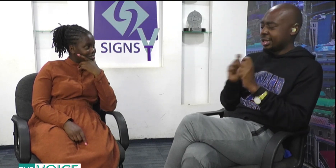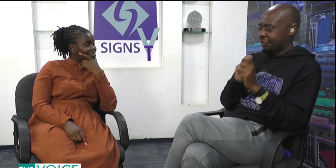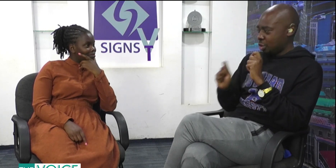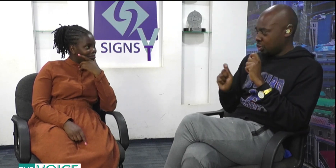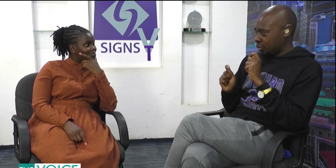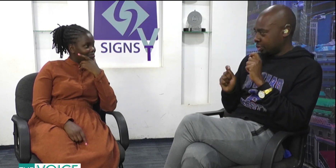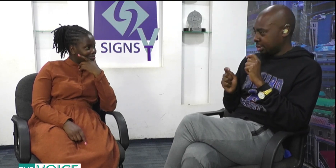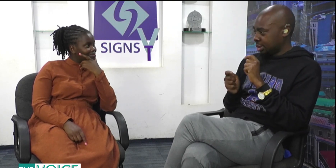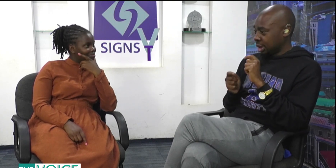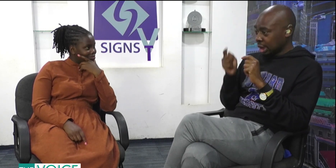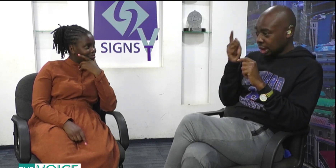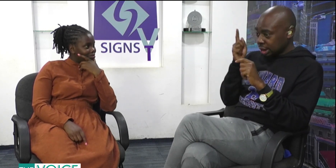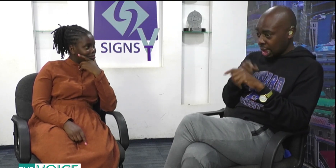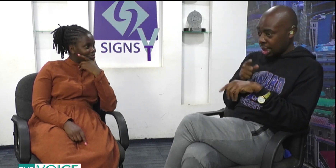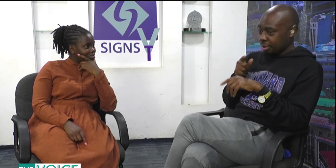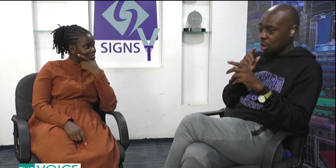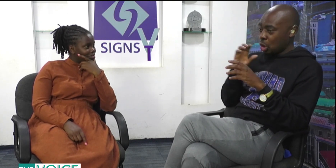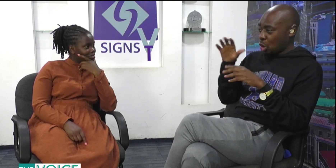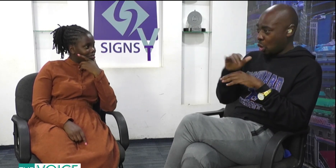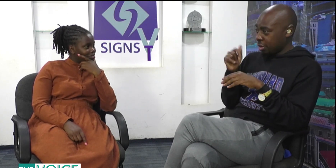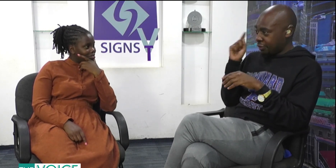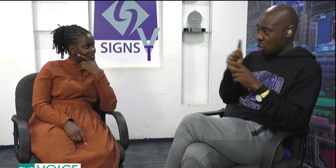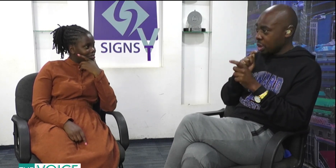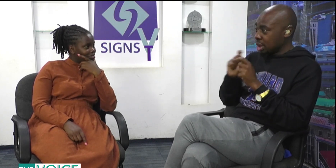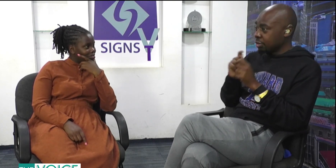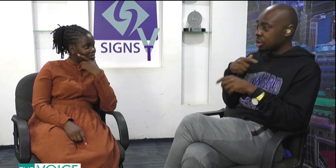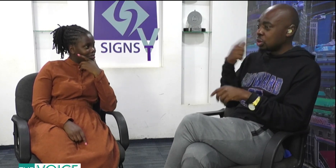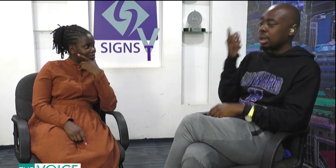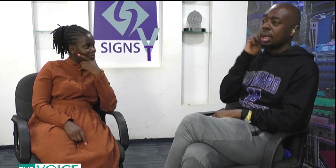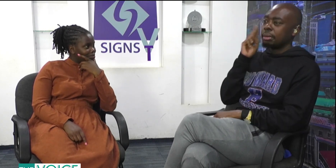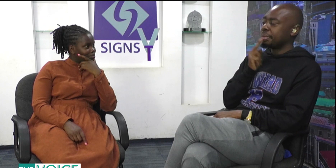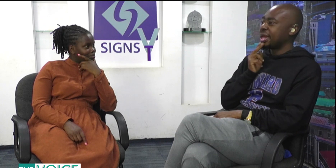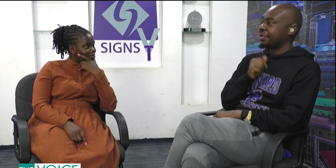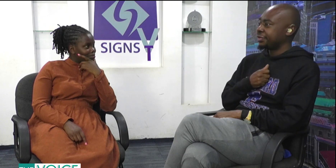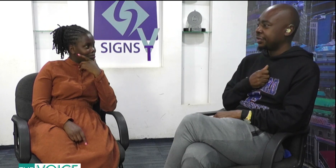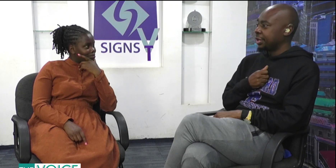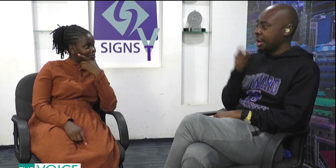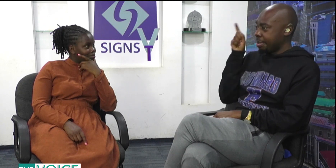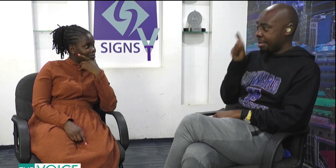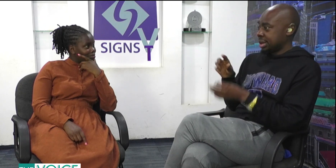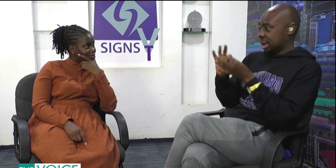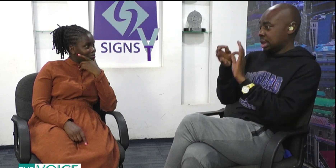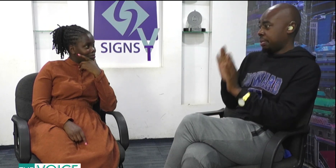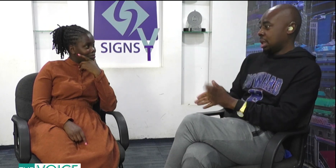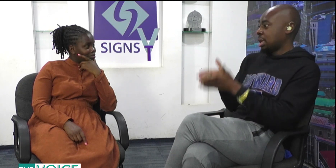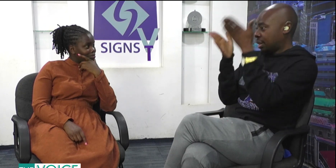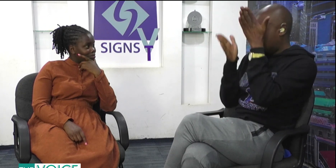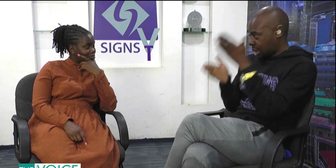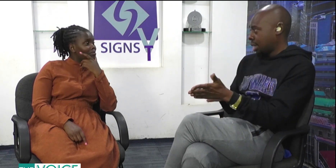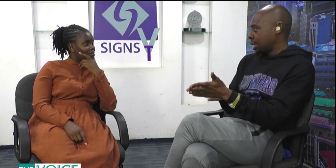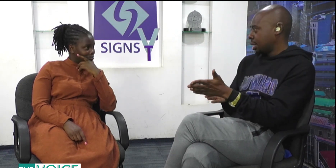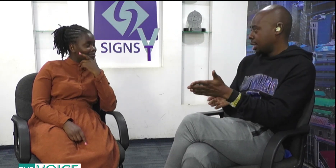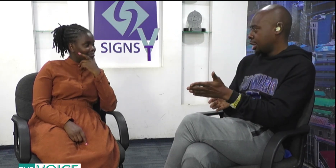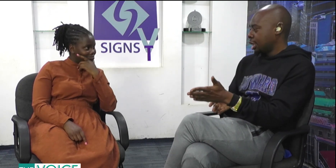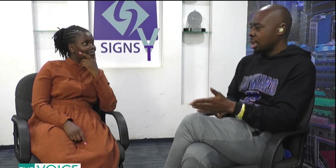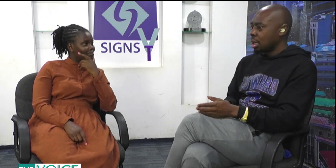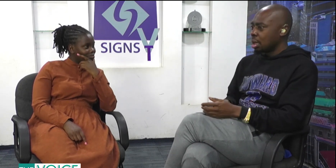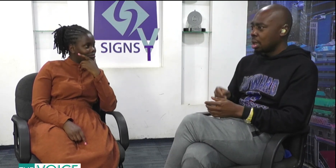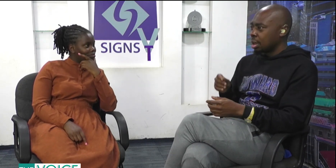I repeated the process, and finally they called me for the interview. I was the only deaf, and there was